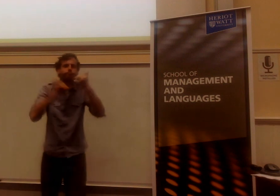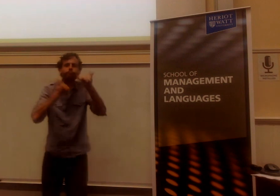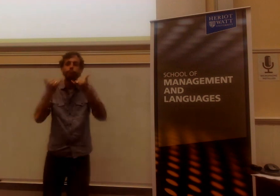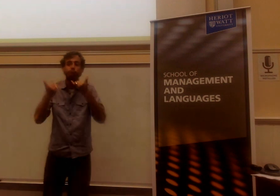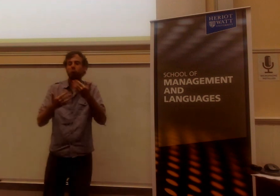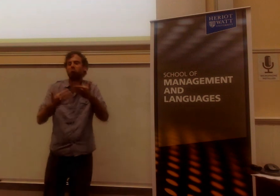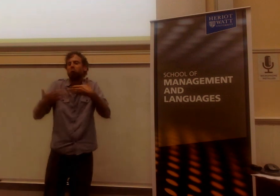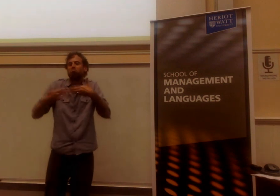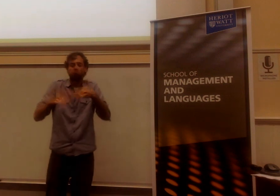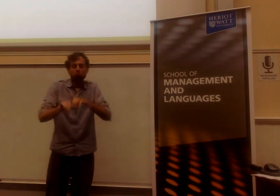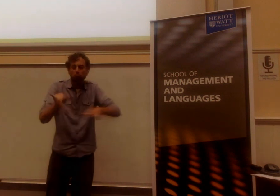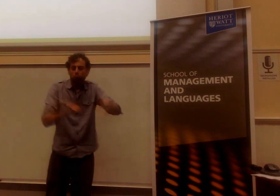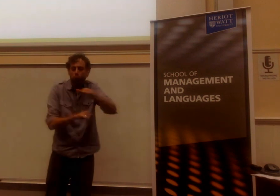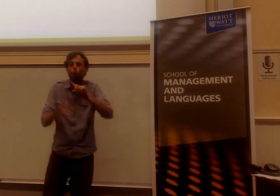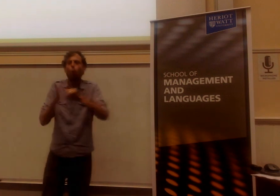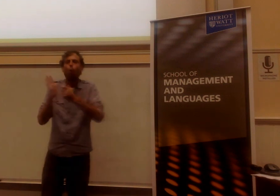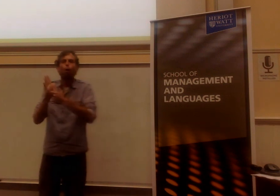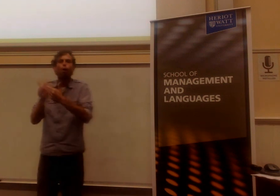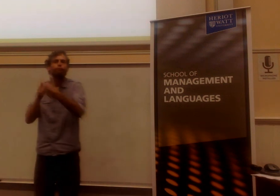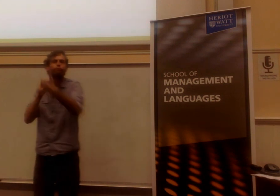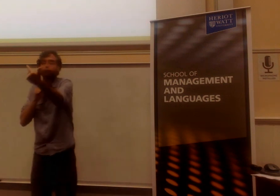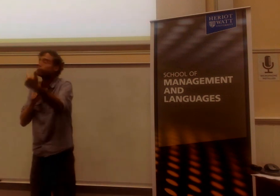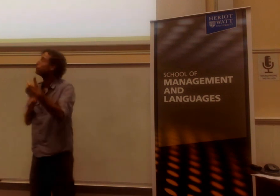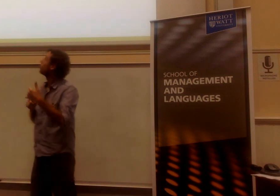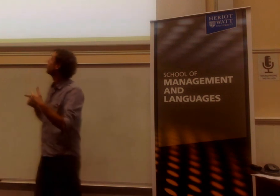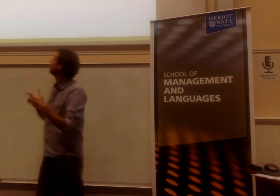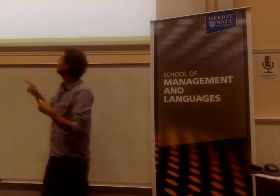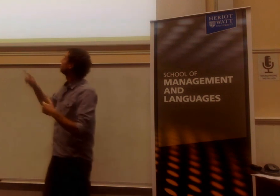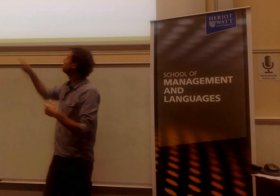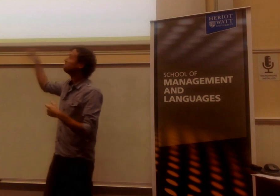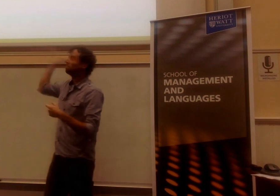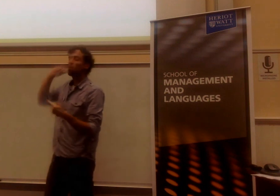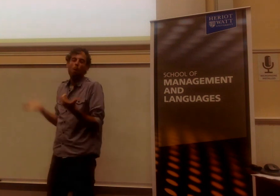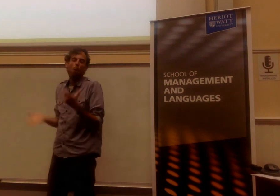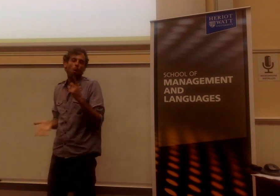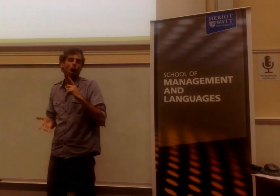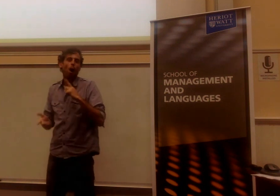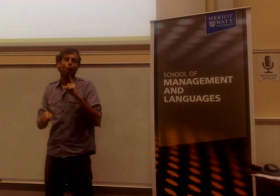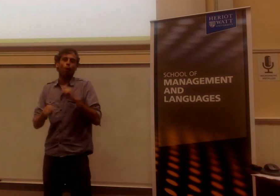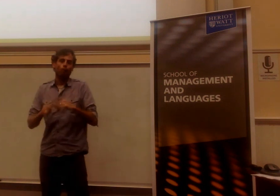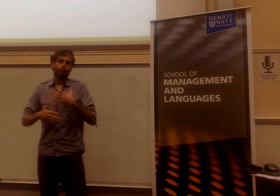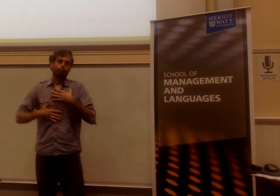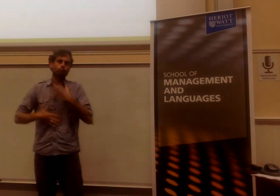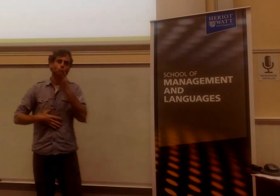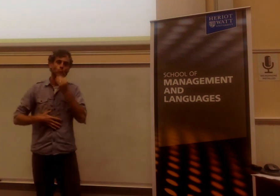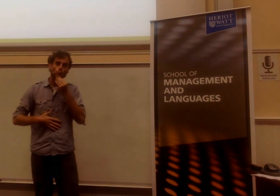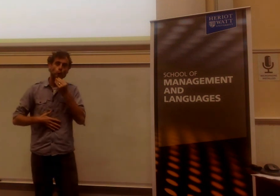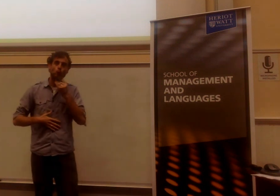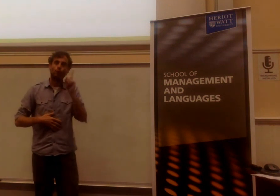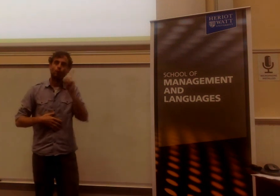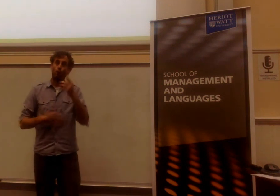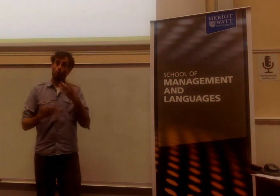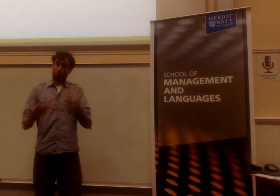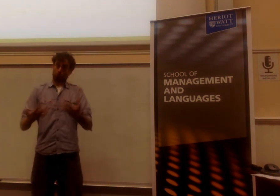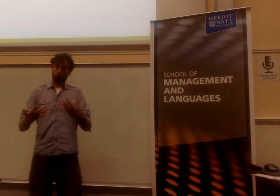We asked deaf and hard of hearing survey respondents why they predominantly would use video relay services or